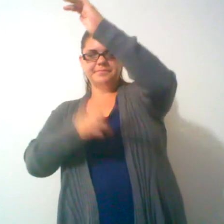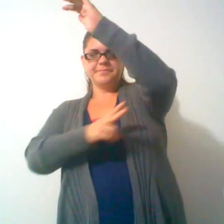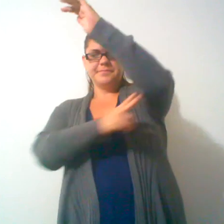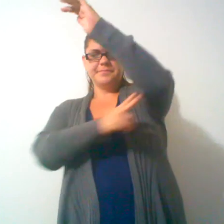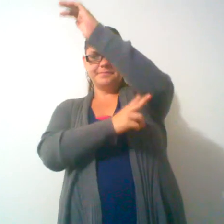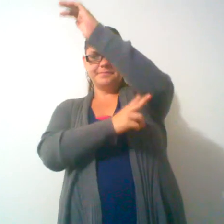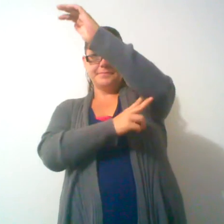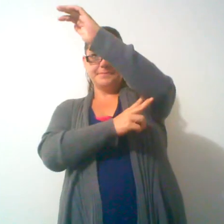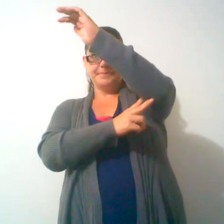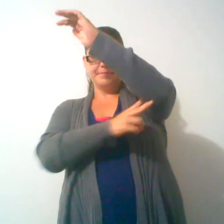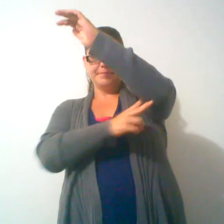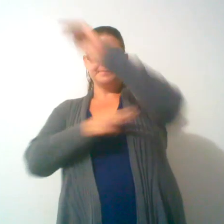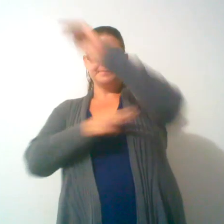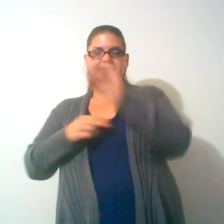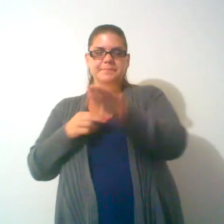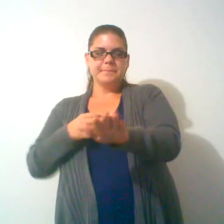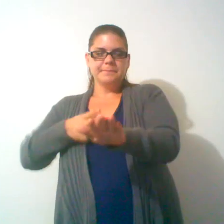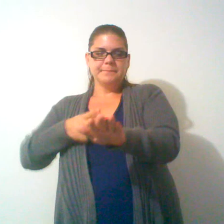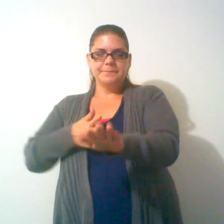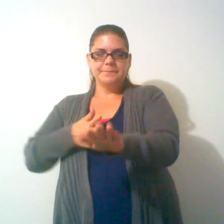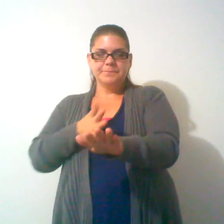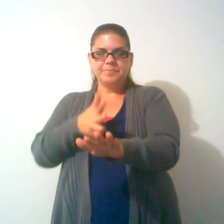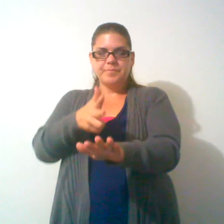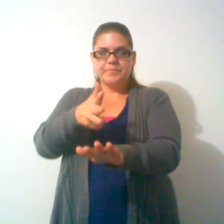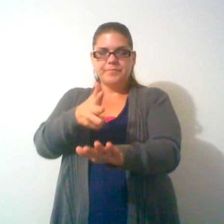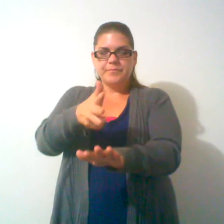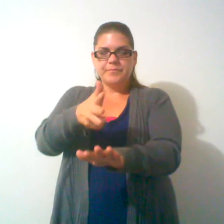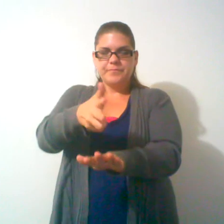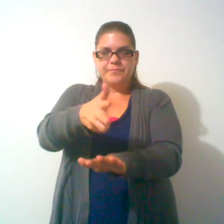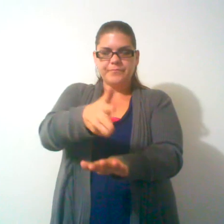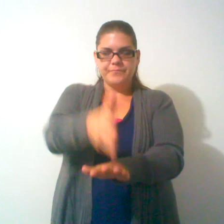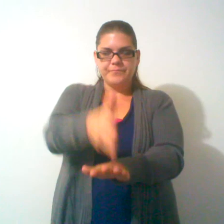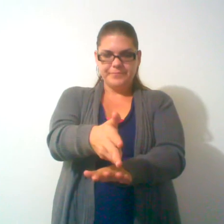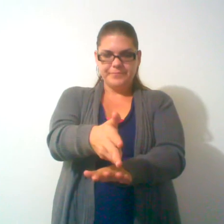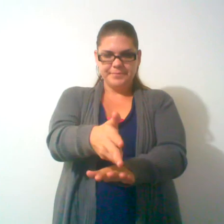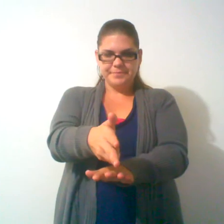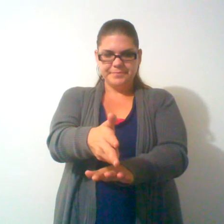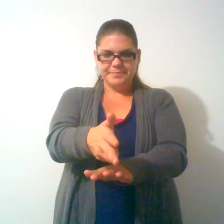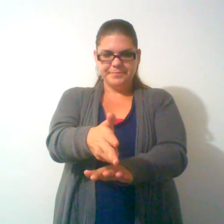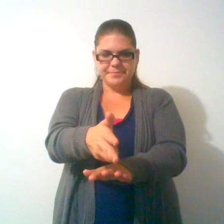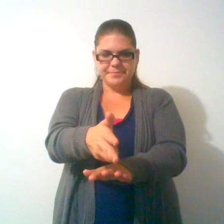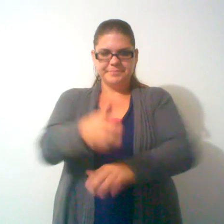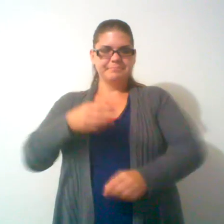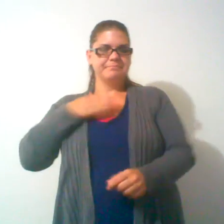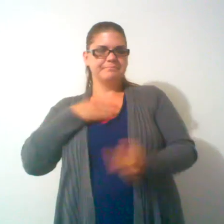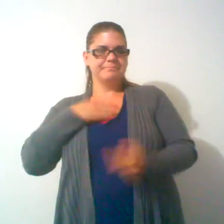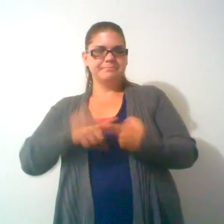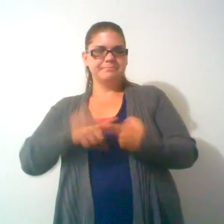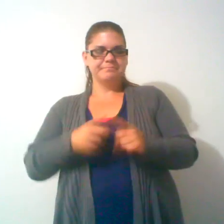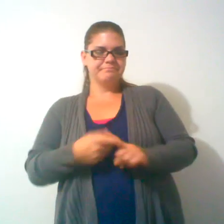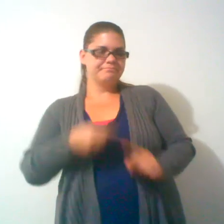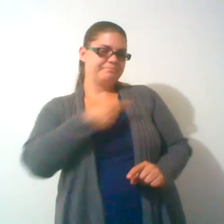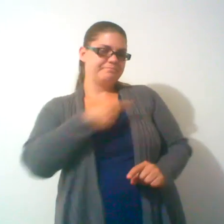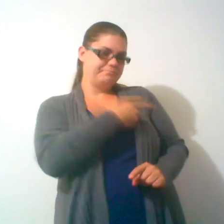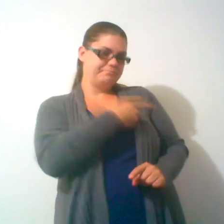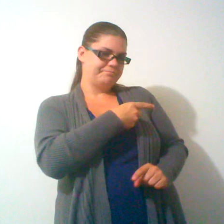I discovered that we would have over 20 miles to